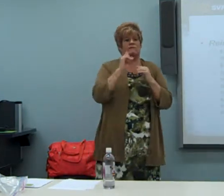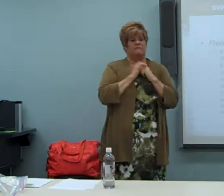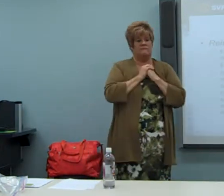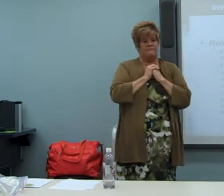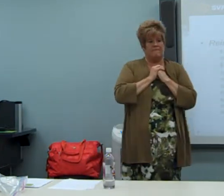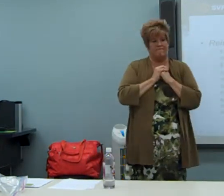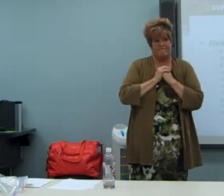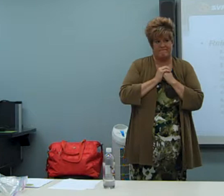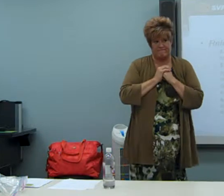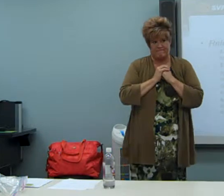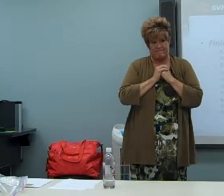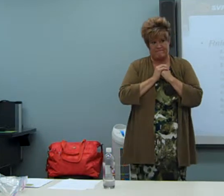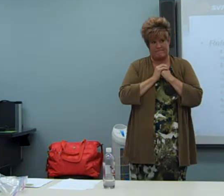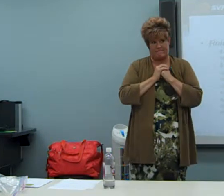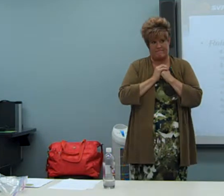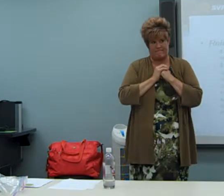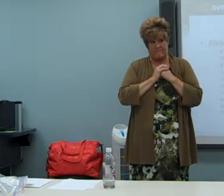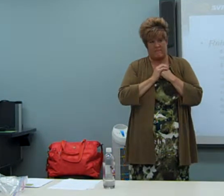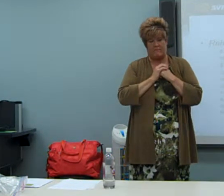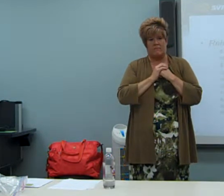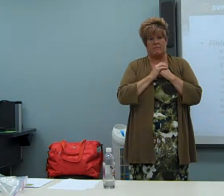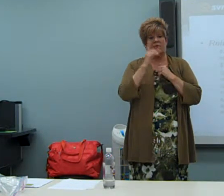go as the interpreter?